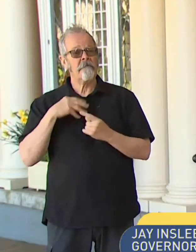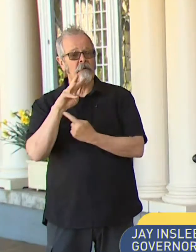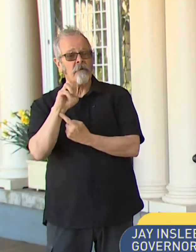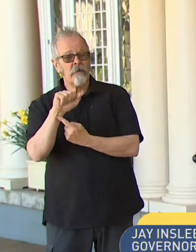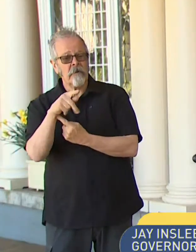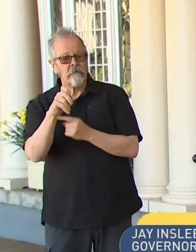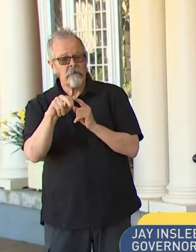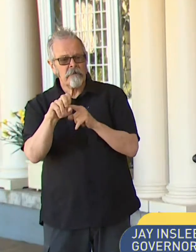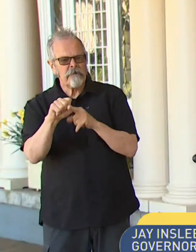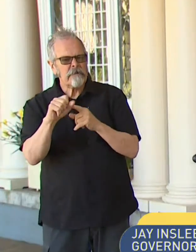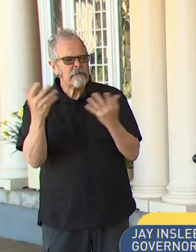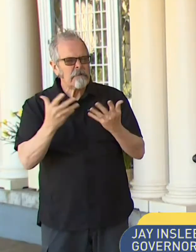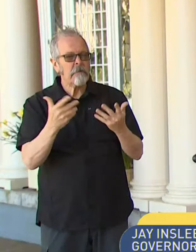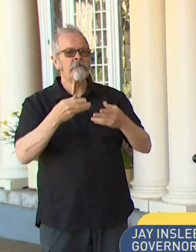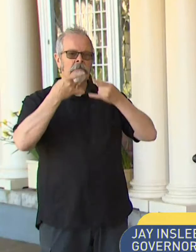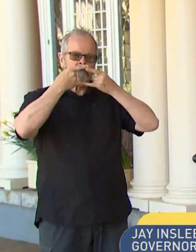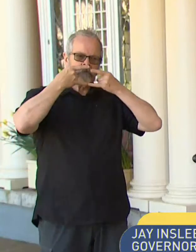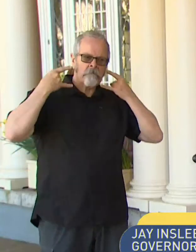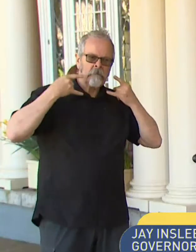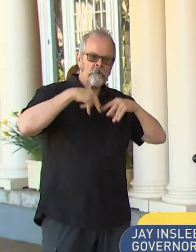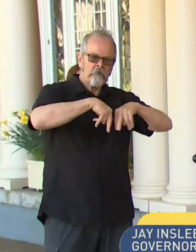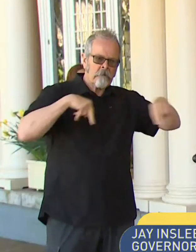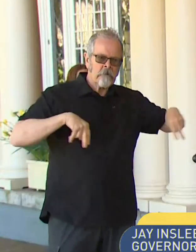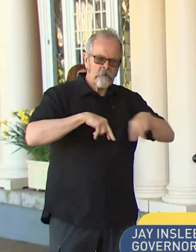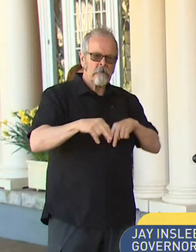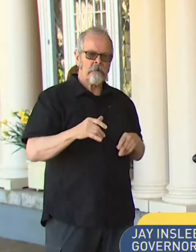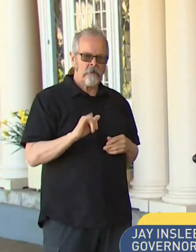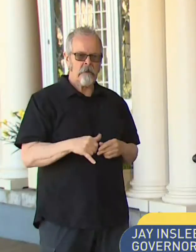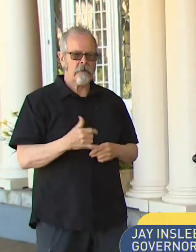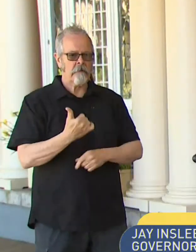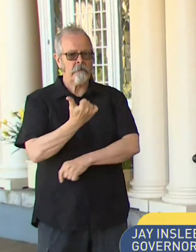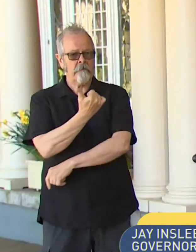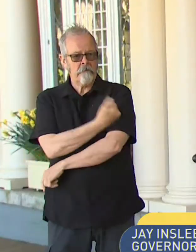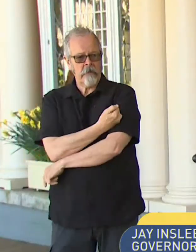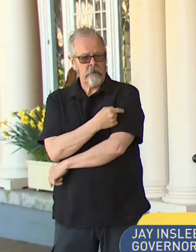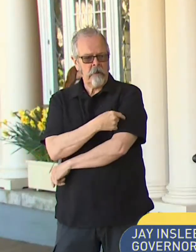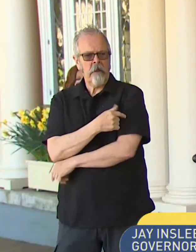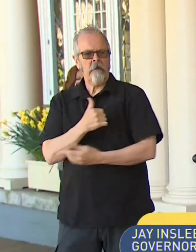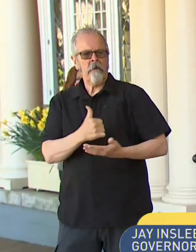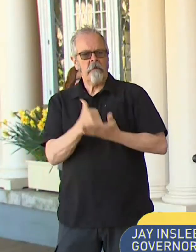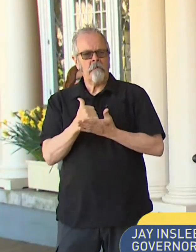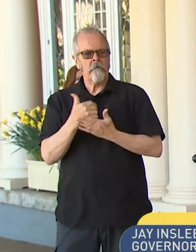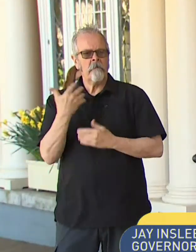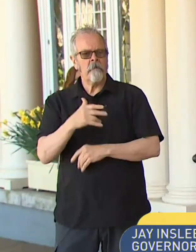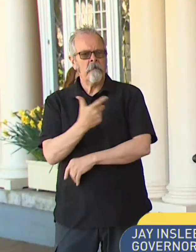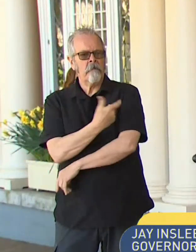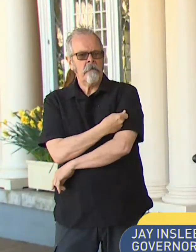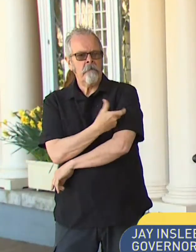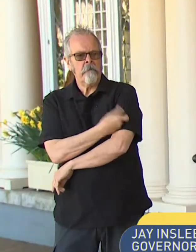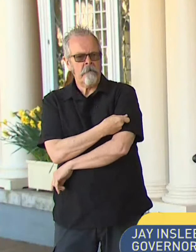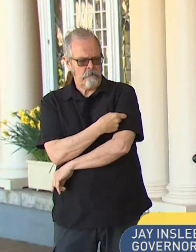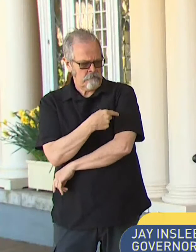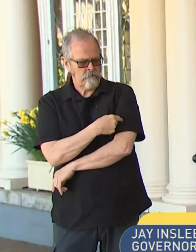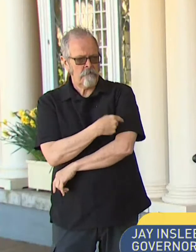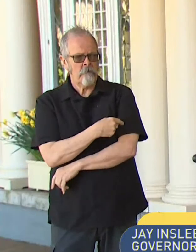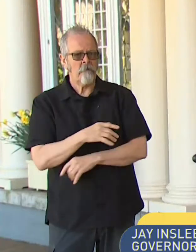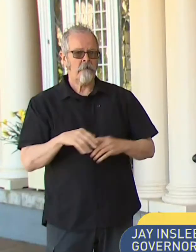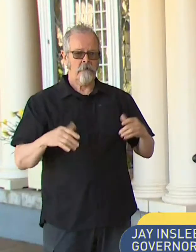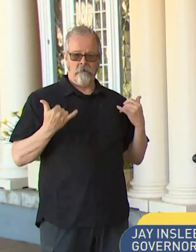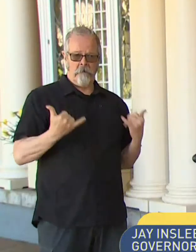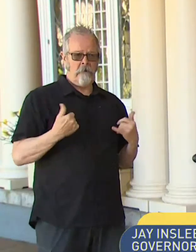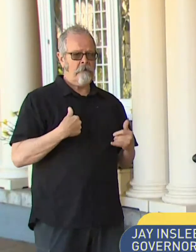helped. We now have the weapon of the vaccine. It has helped. But today we want to ask